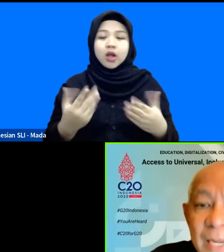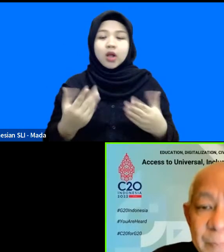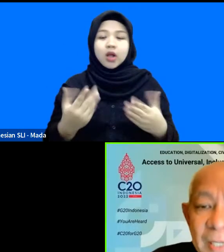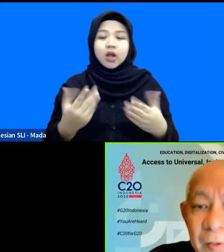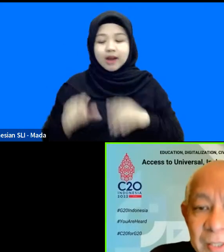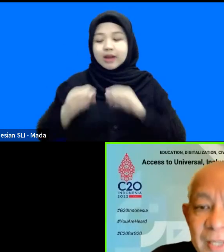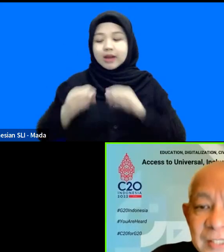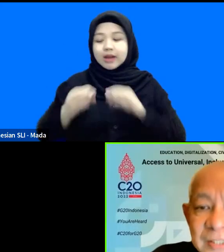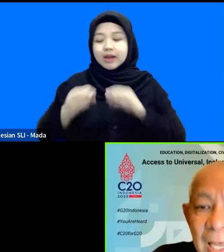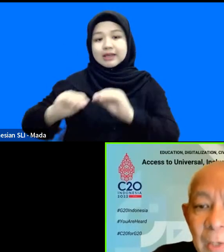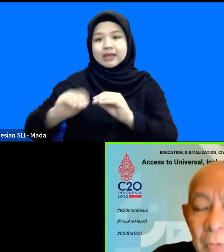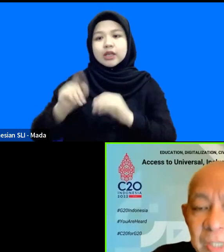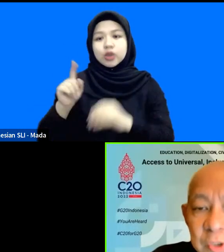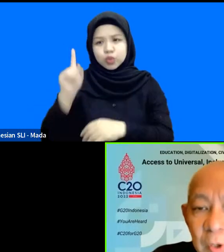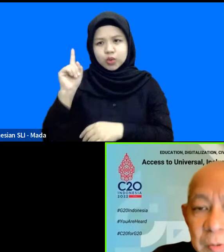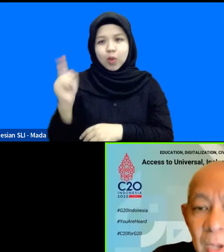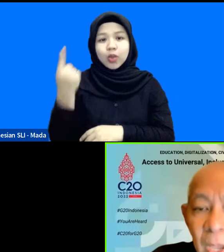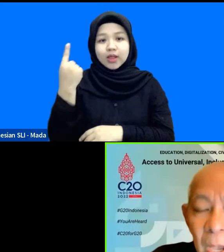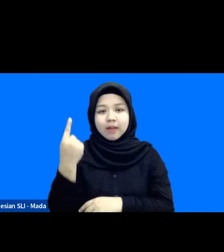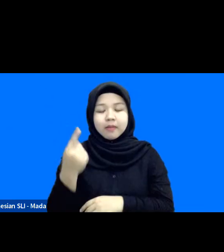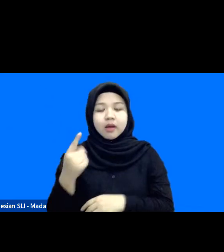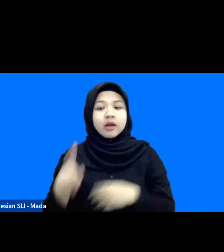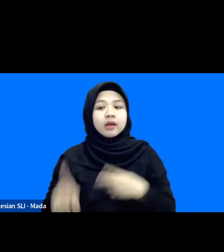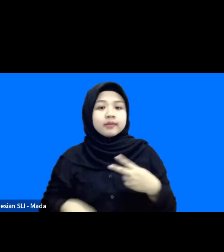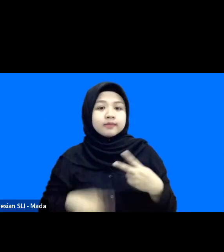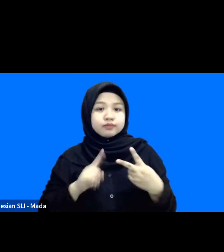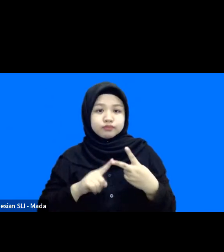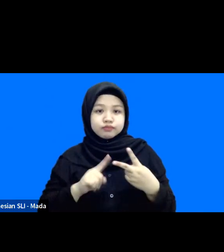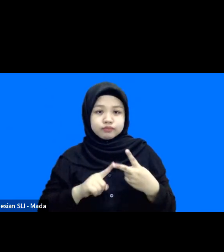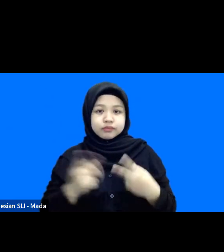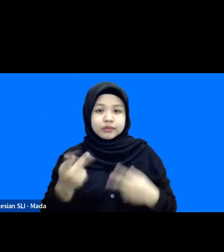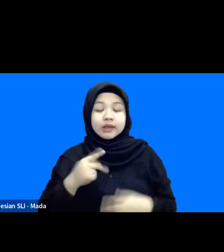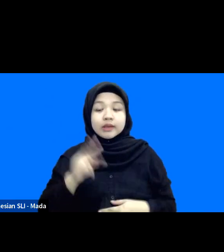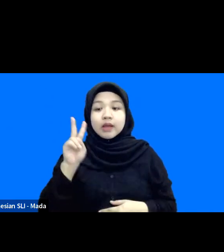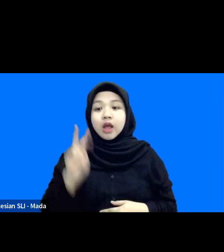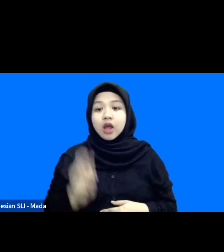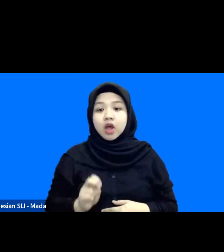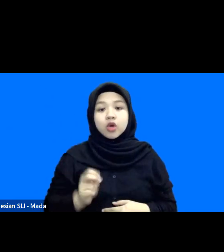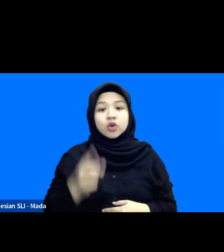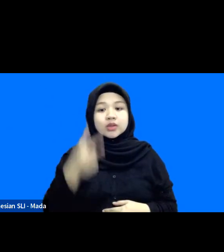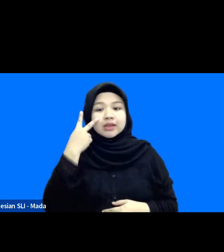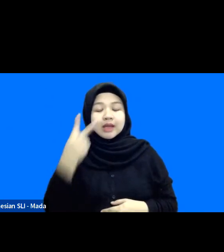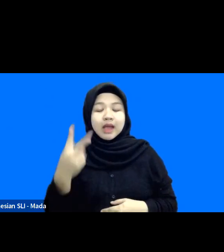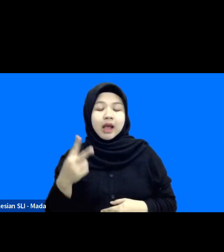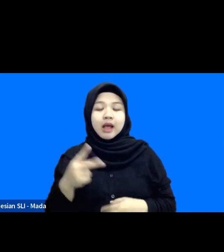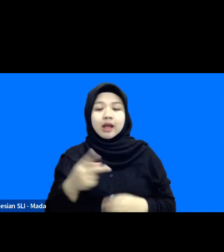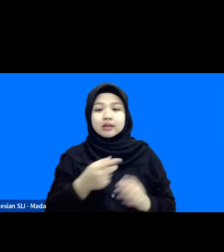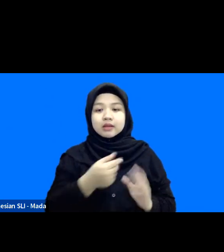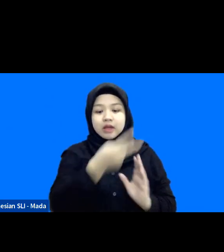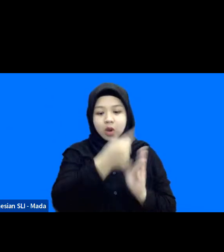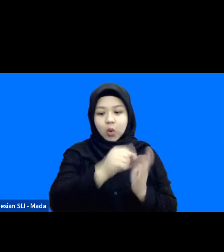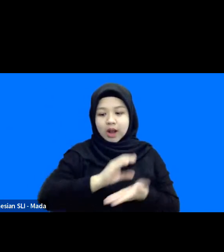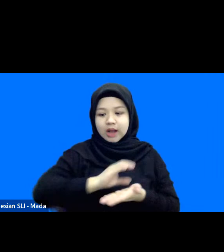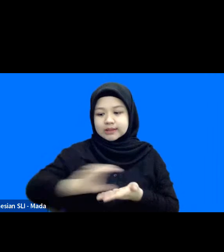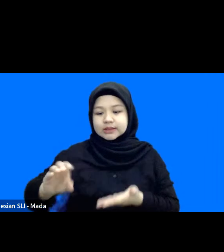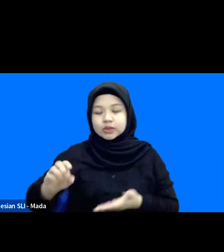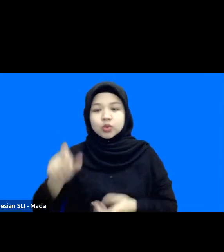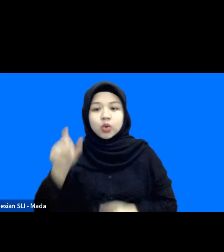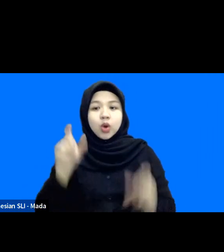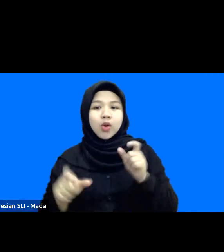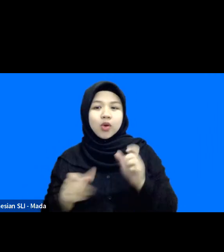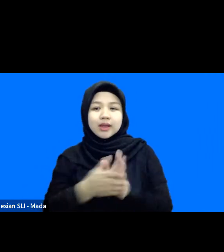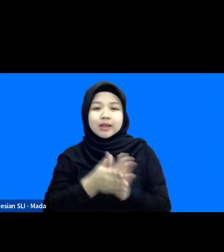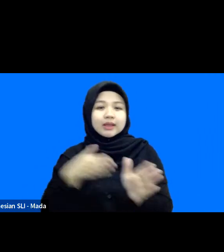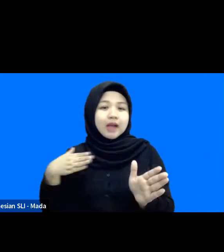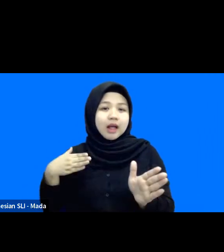should really prioritize allocation for those who are left behind. They have always been at the last in